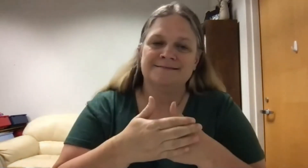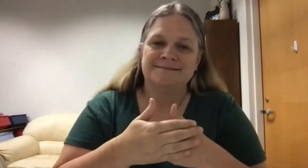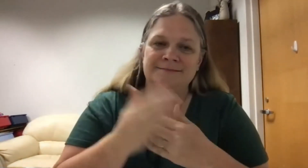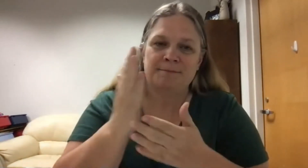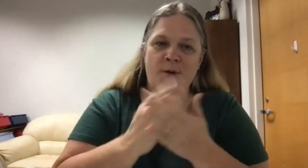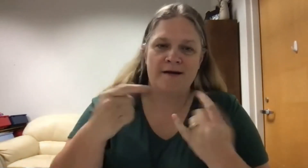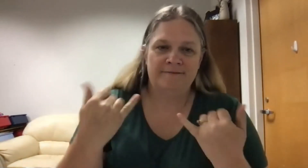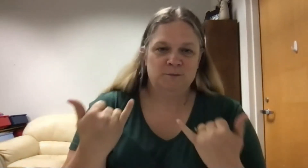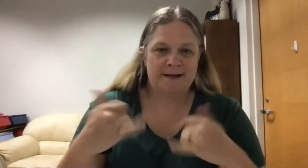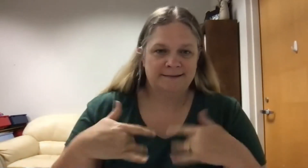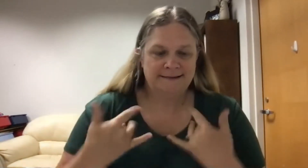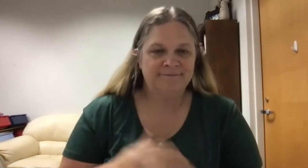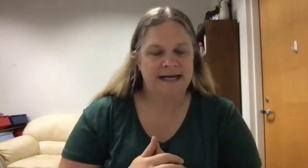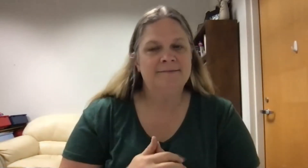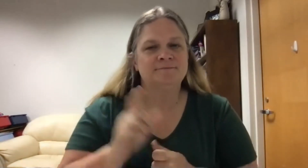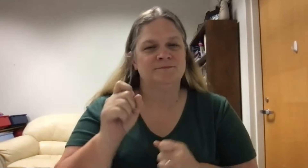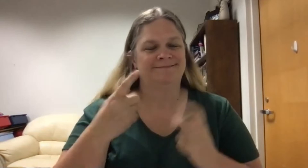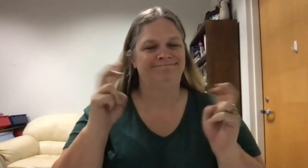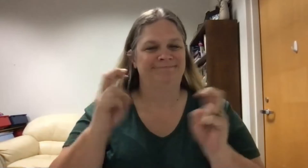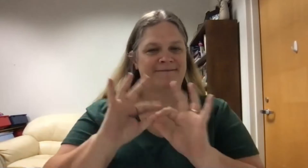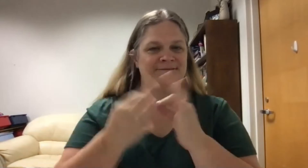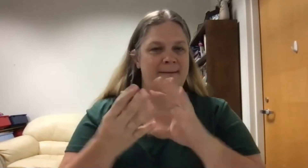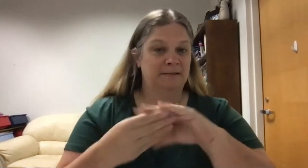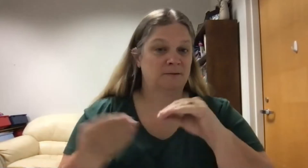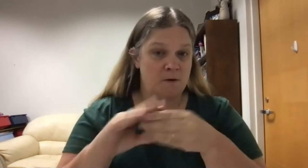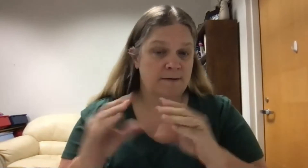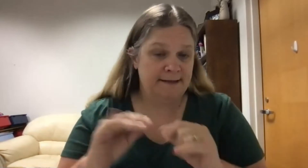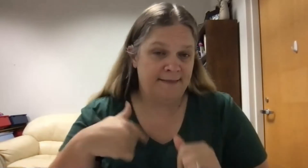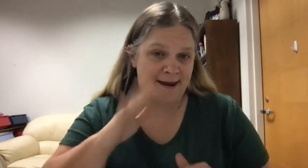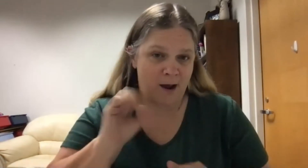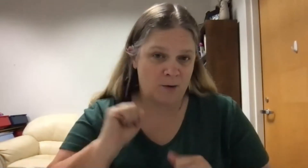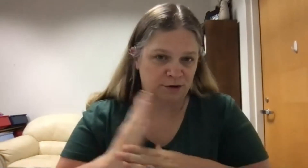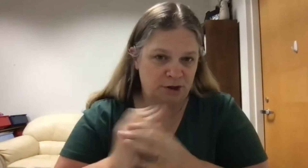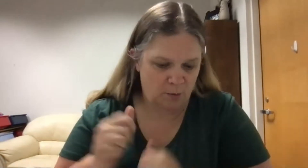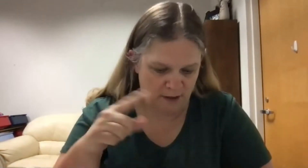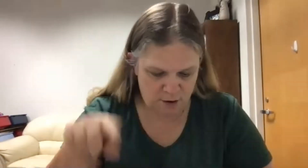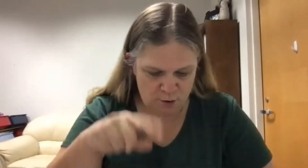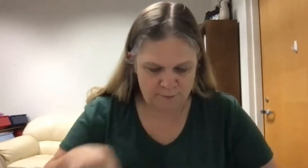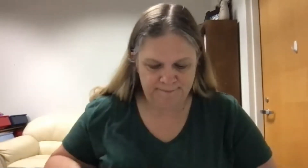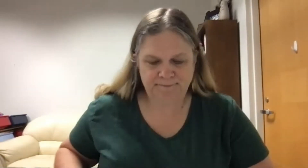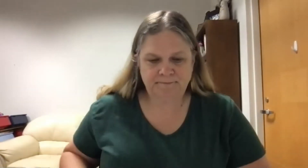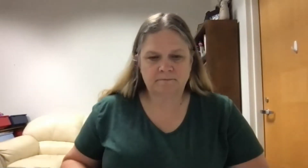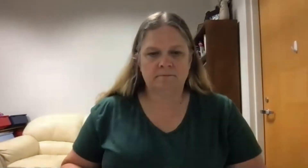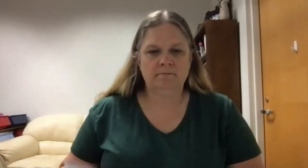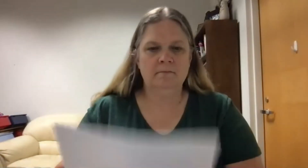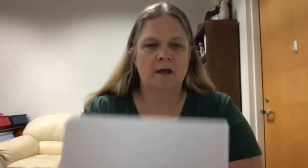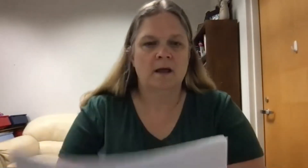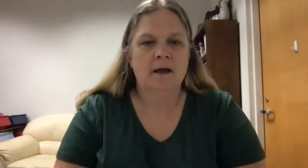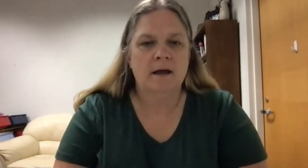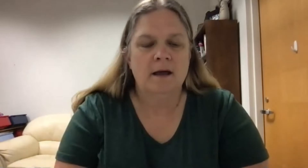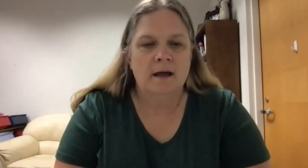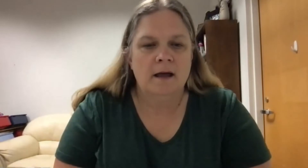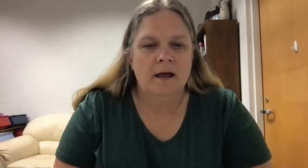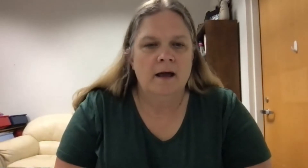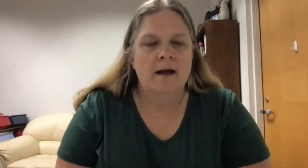Okay, so the next part of today's event is a family story that I'm going to share with